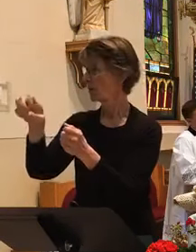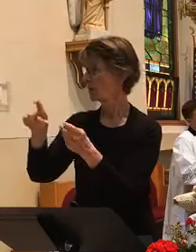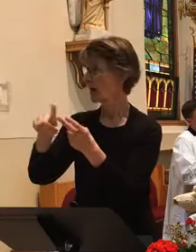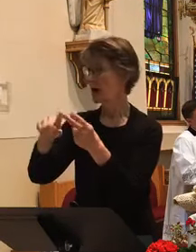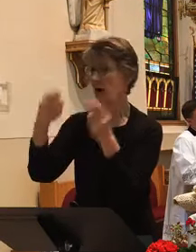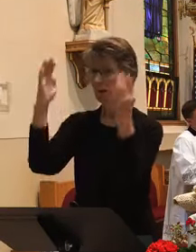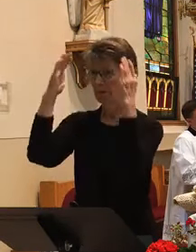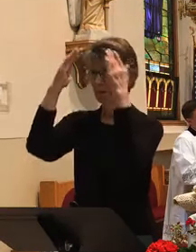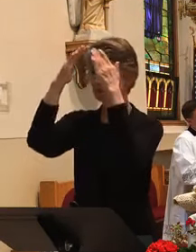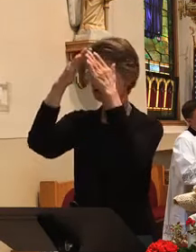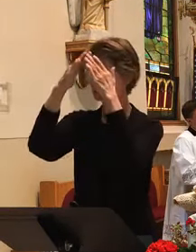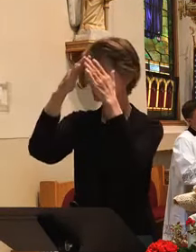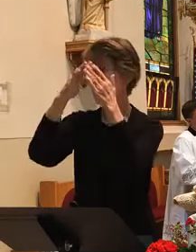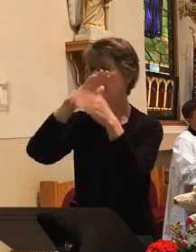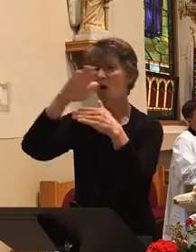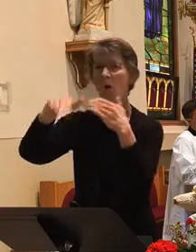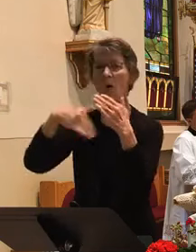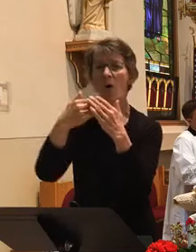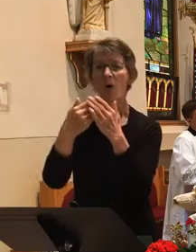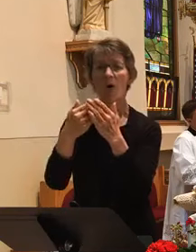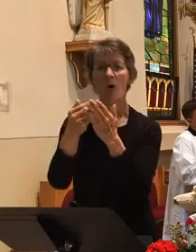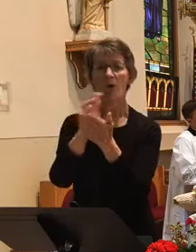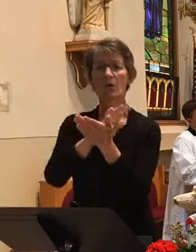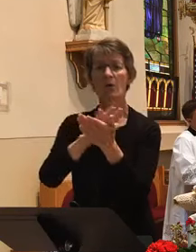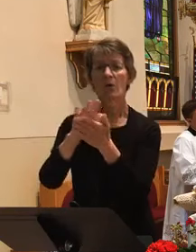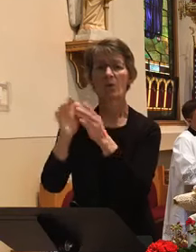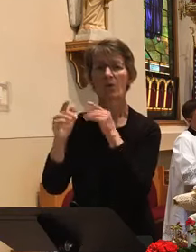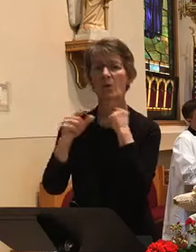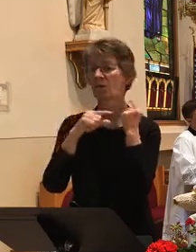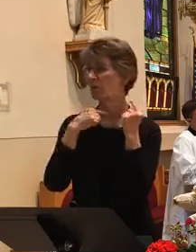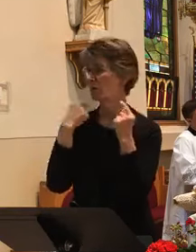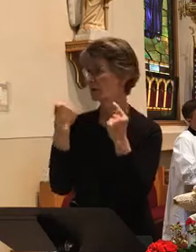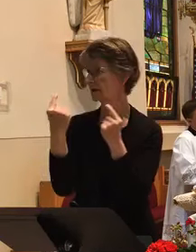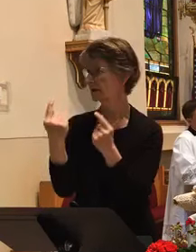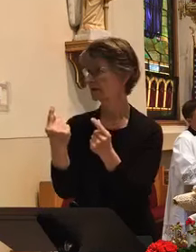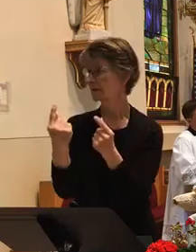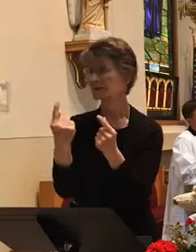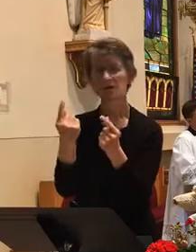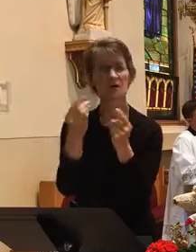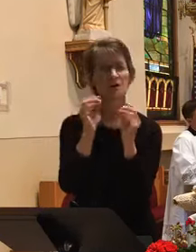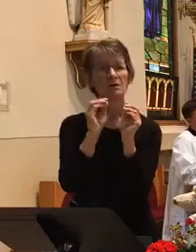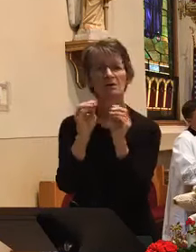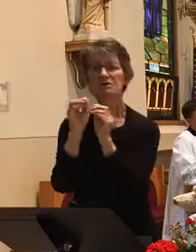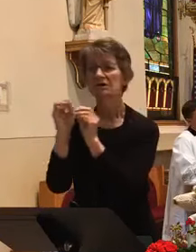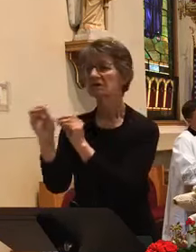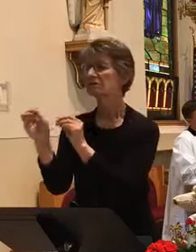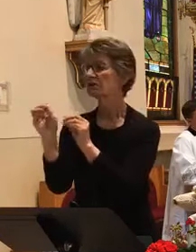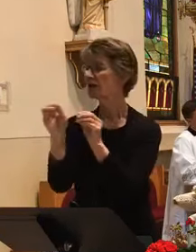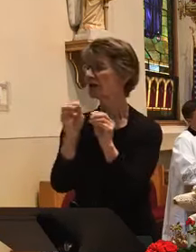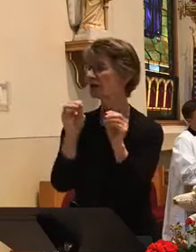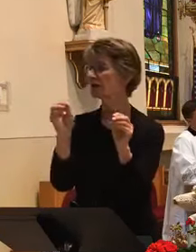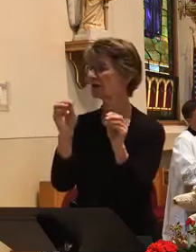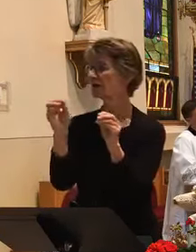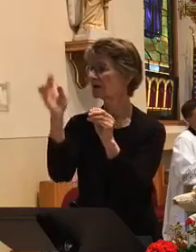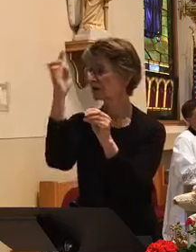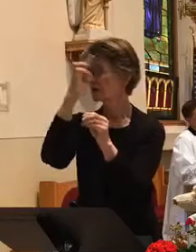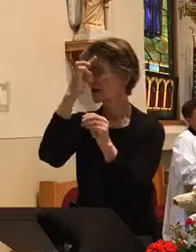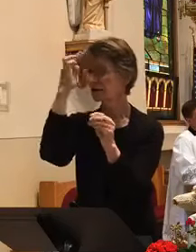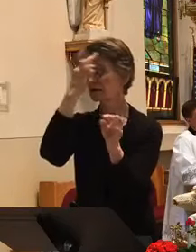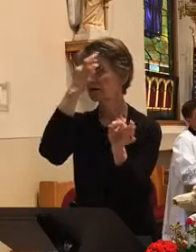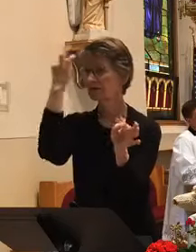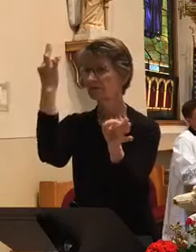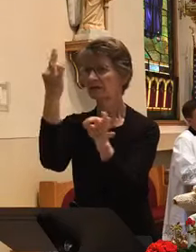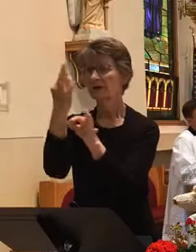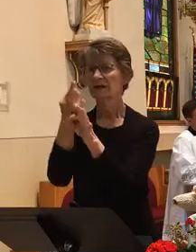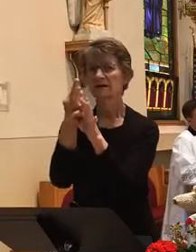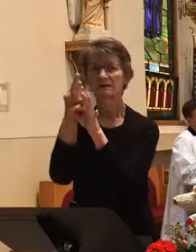our Bishop, and all those holding to the truth, hand on the Catholic and apostolic faith.